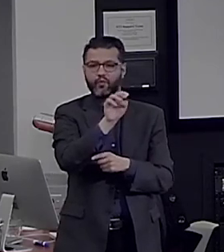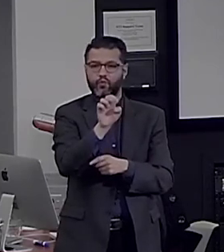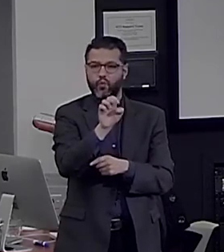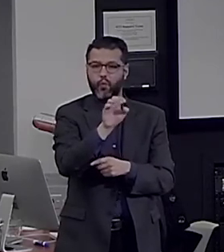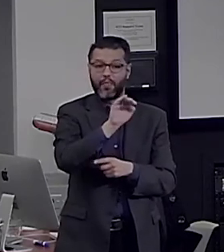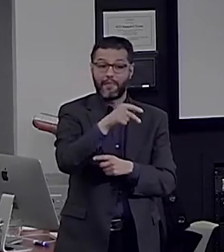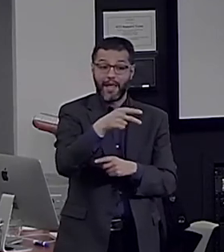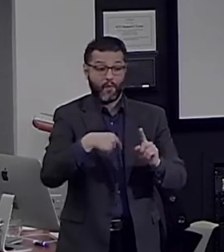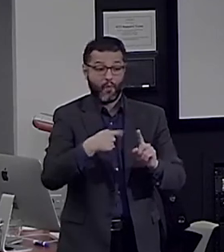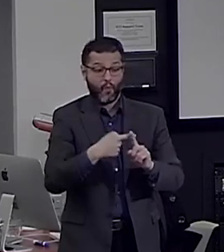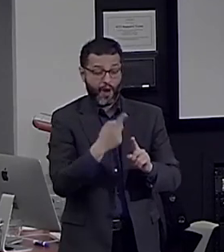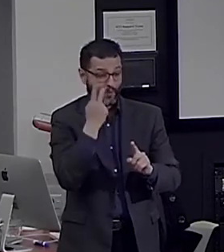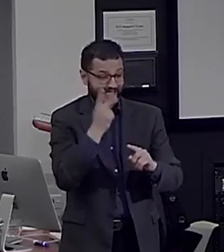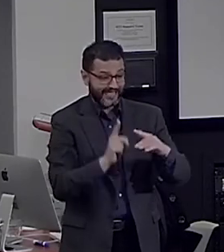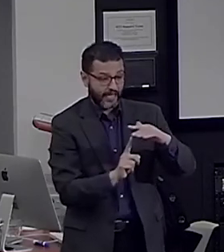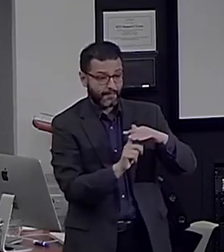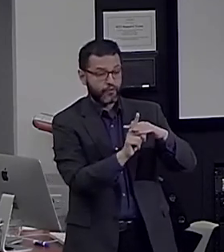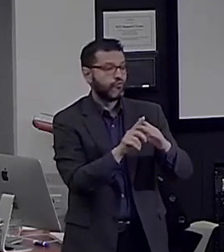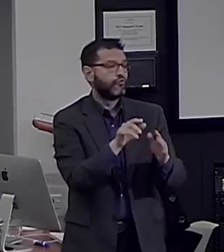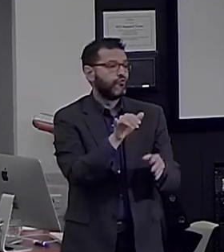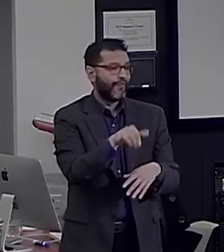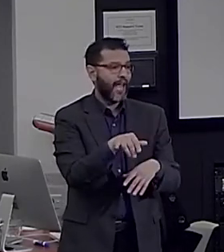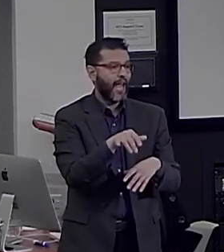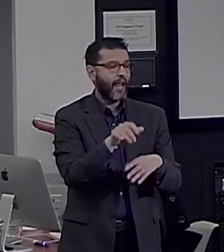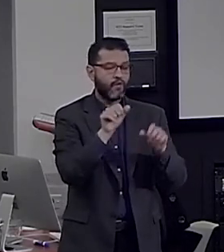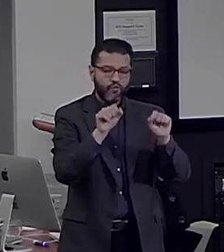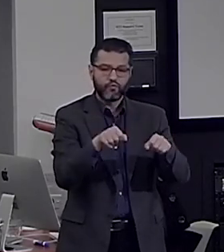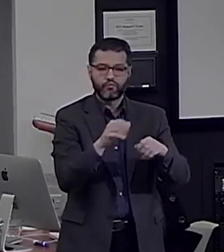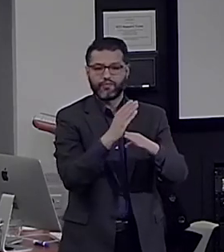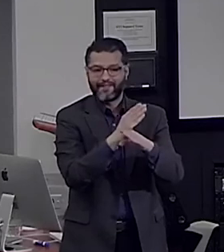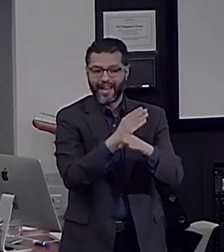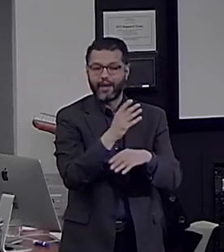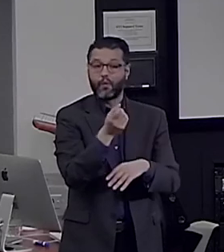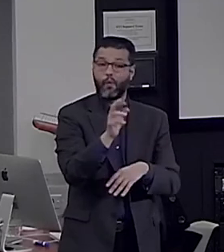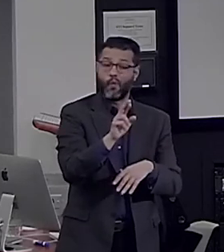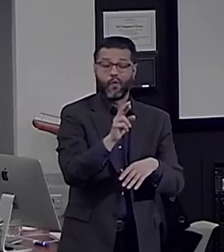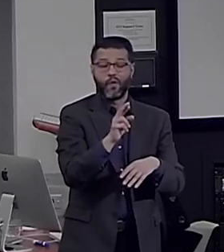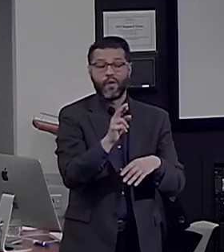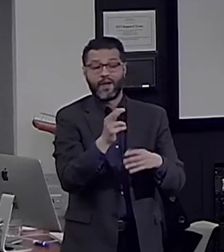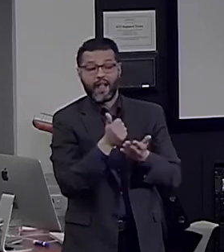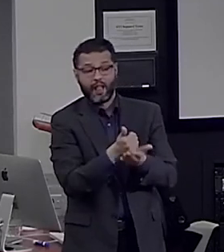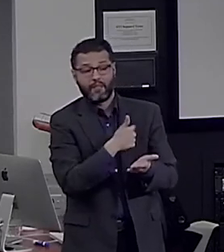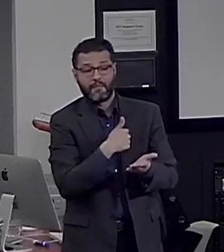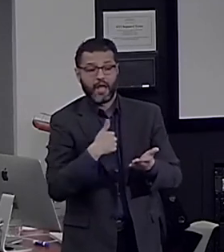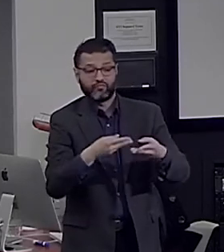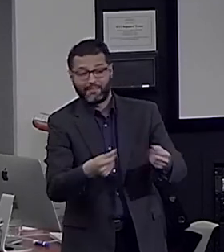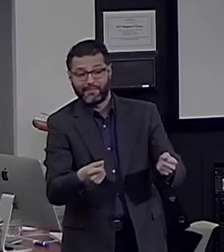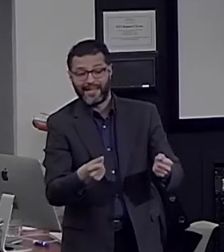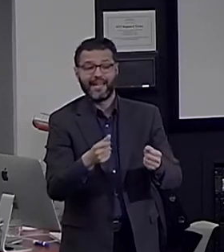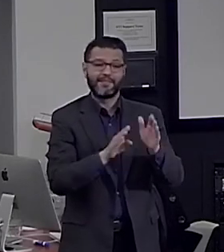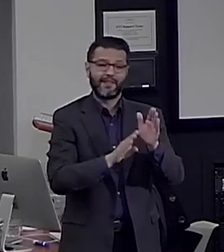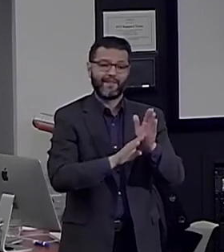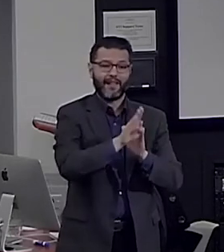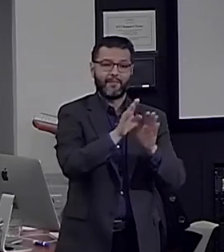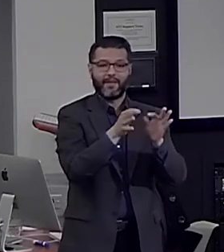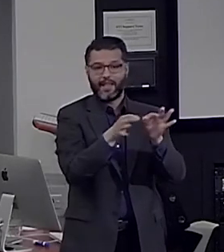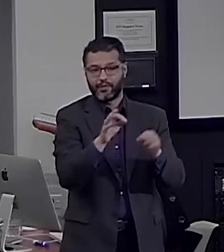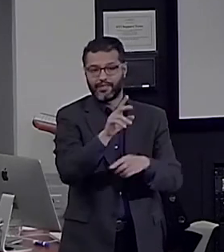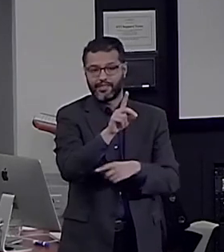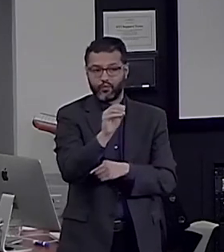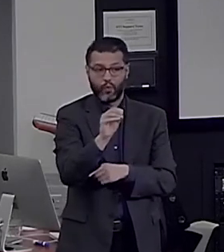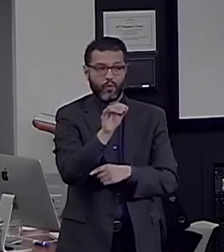well have far-reaching implications for prevention or amelioration of developmental language disorders and that's why we're really excited